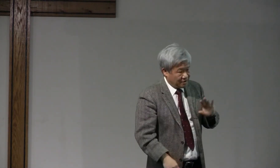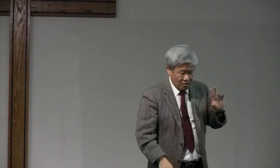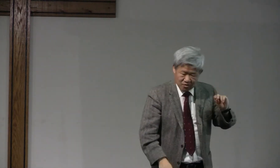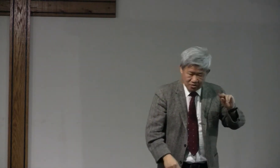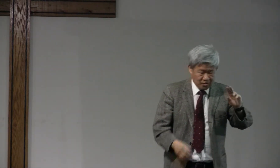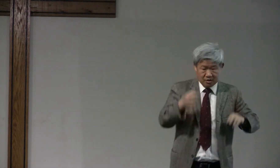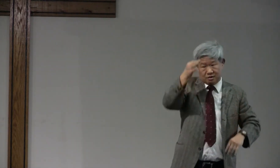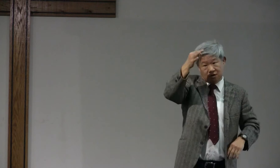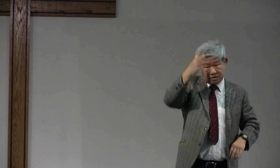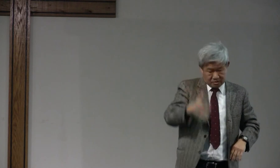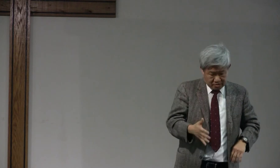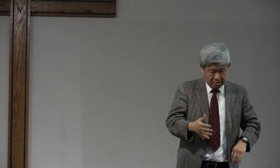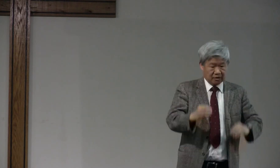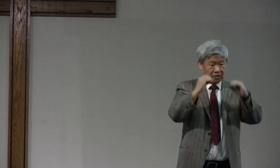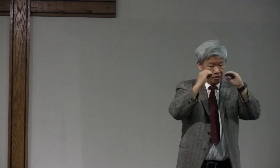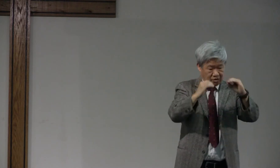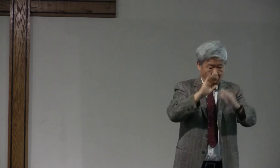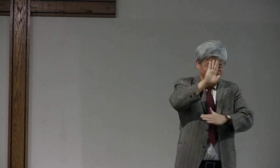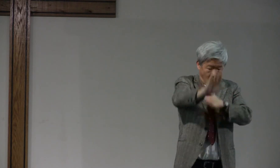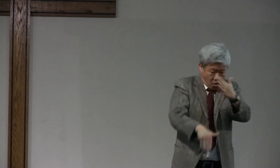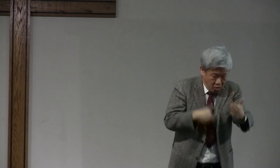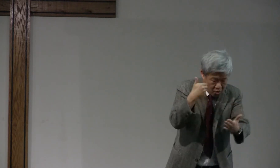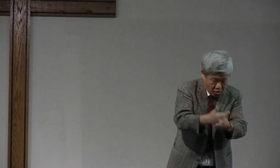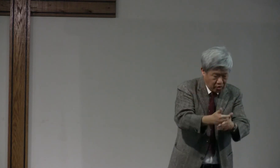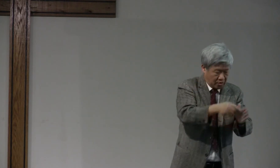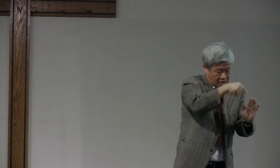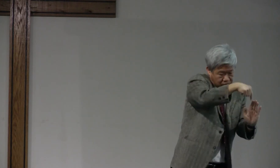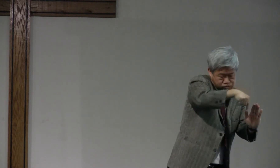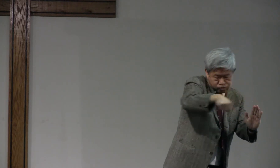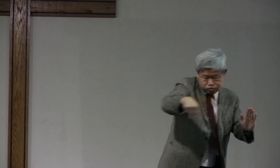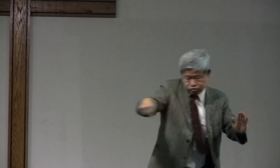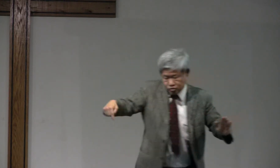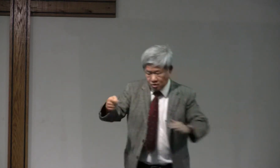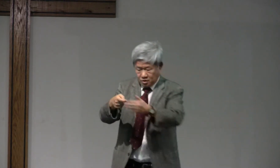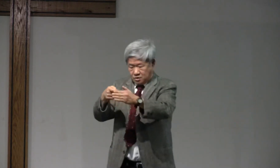verses in Ezekiel and Daniel that we don't preach about.